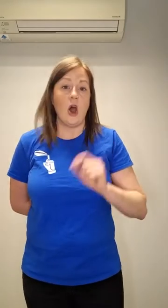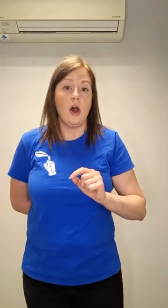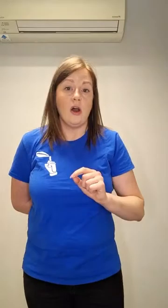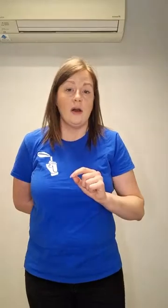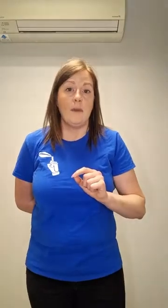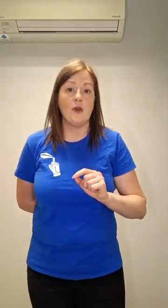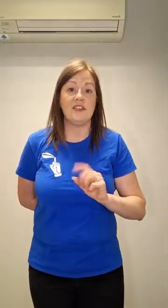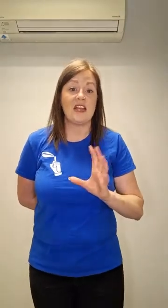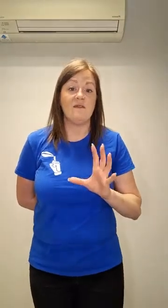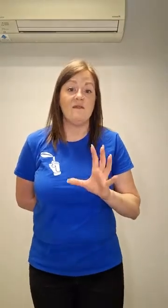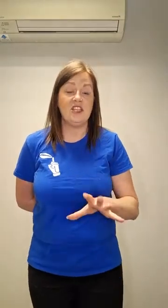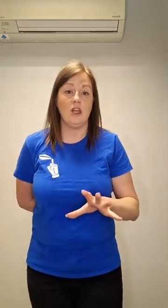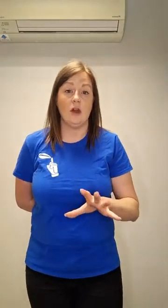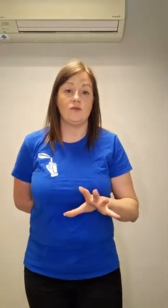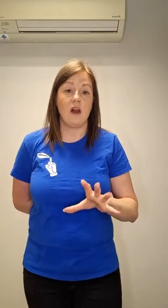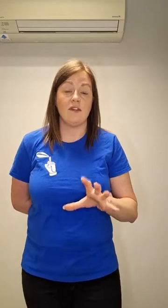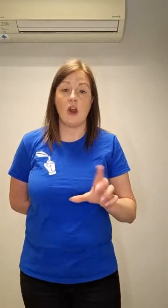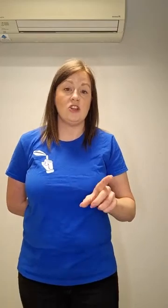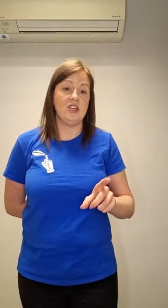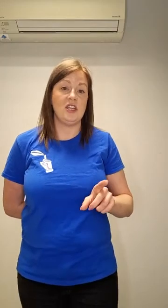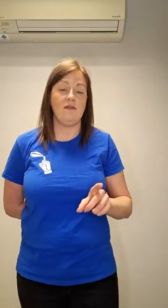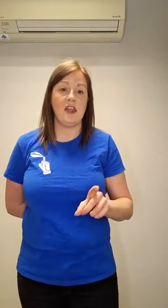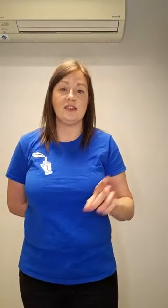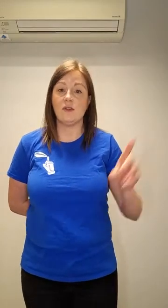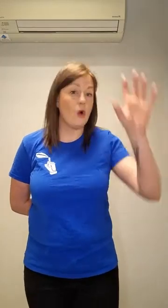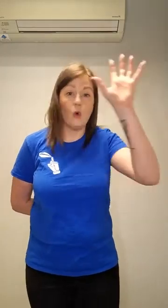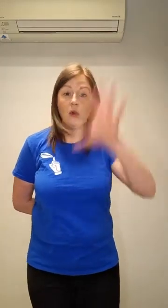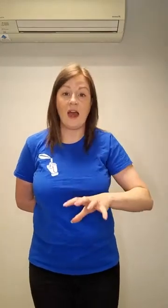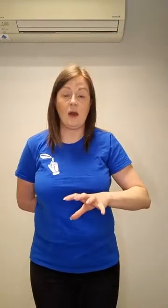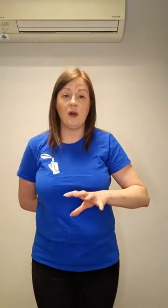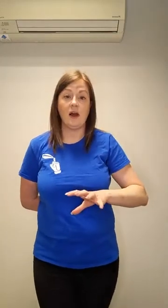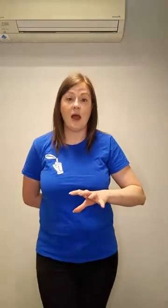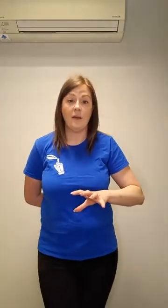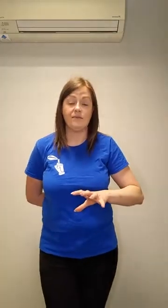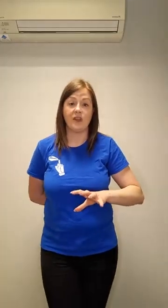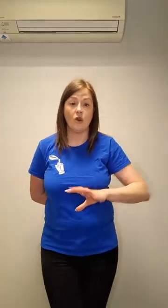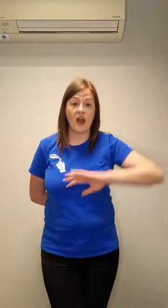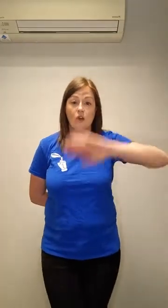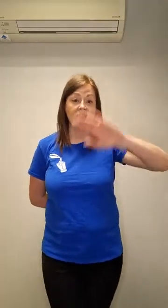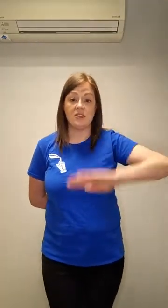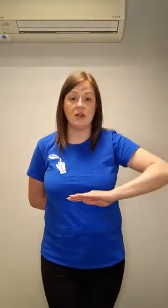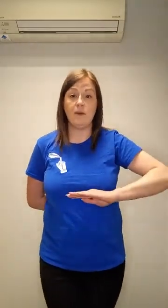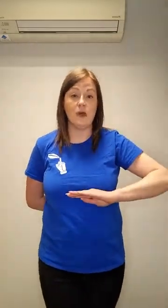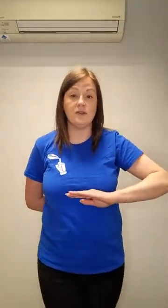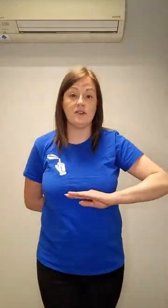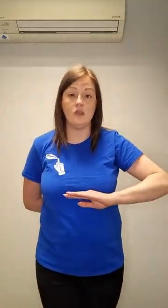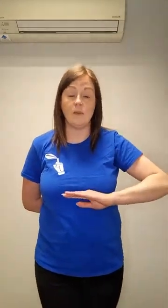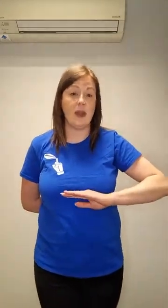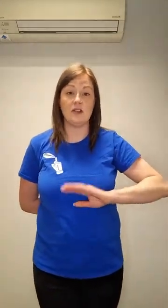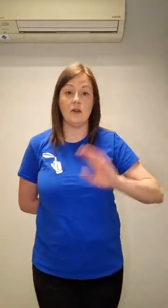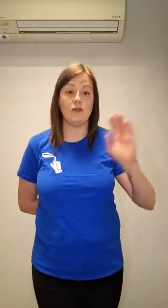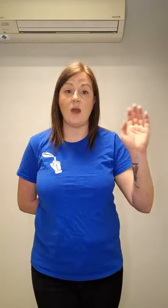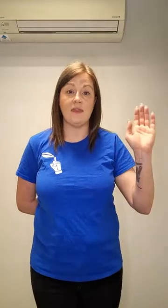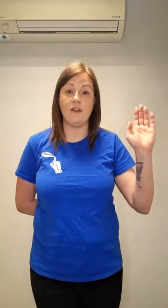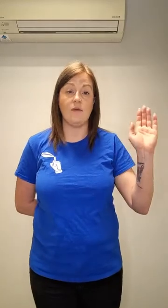They are posted as videos rather than IGTV, so they're all on our grid posts. You'll be able to look through, and they're